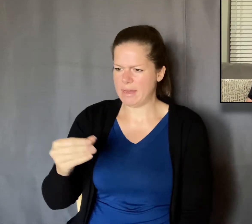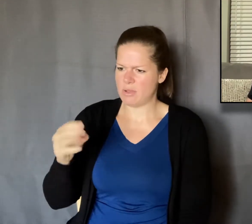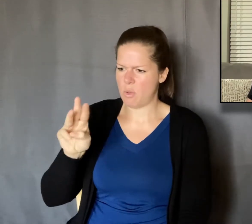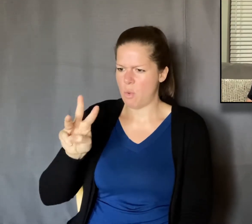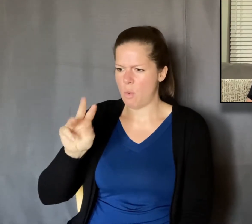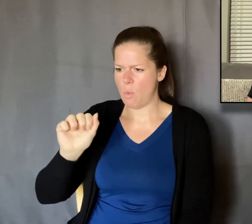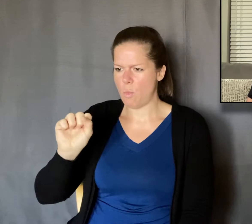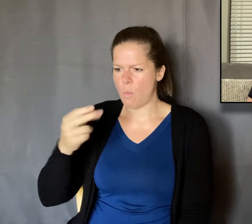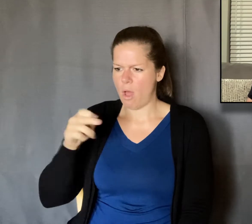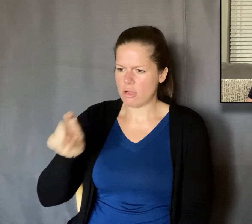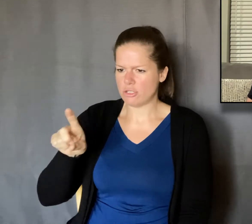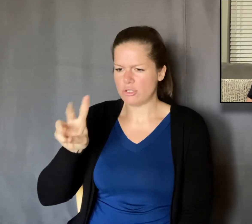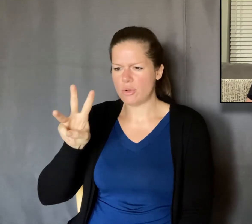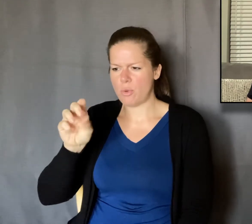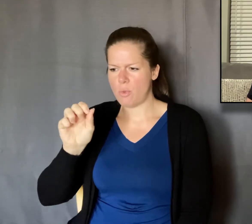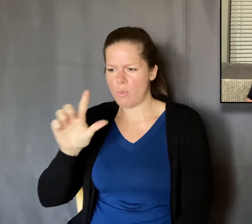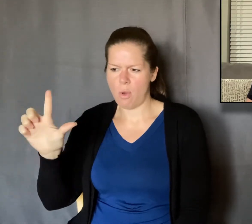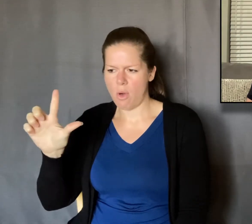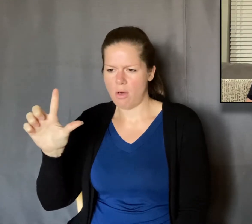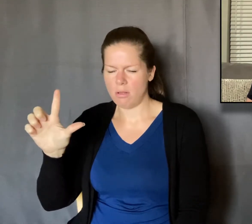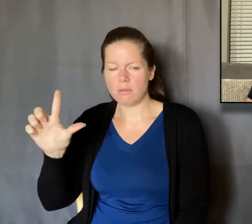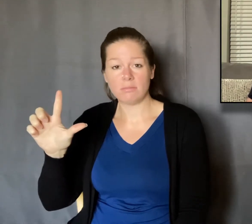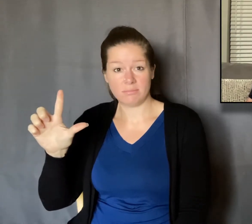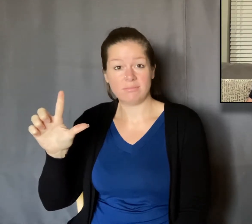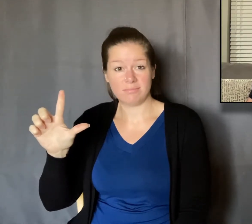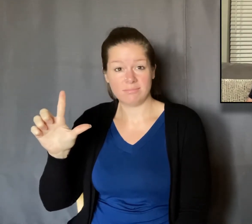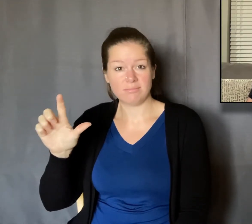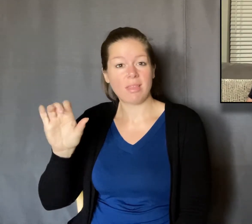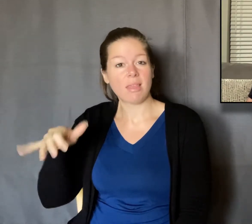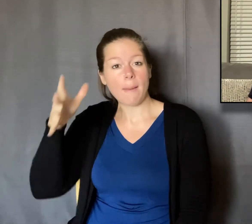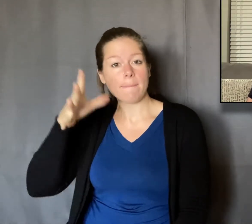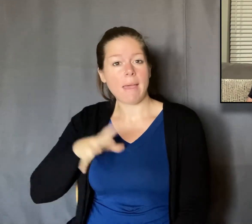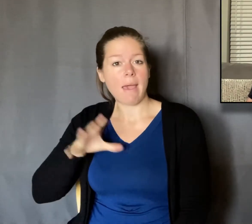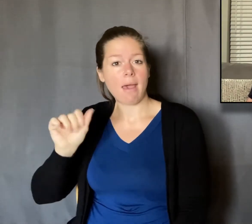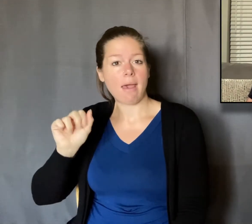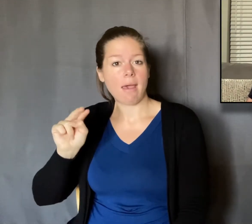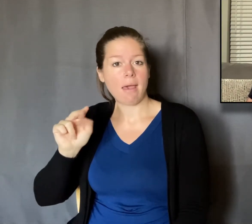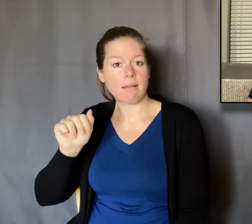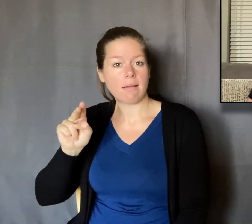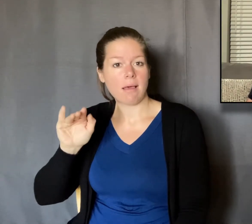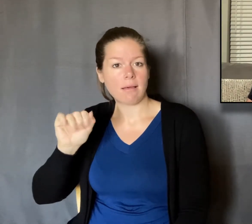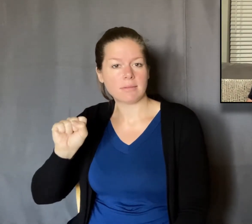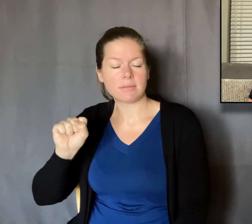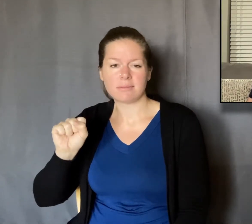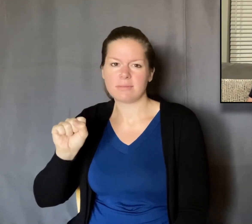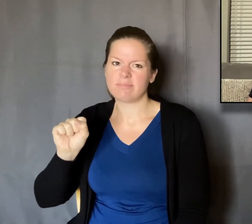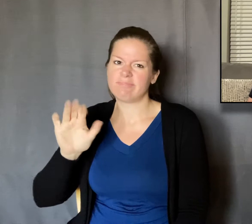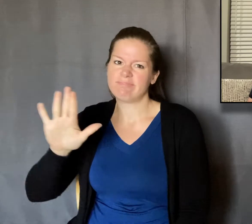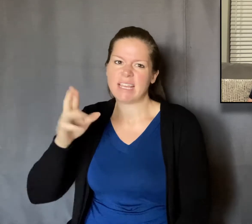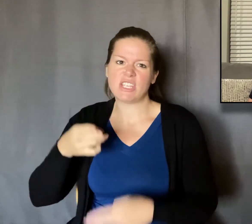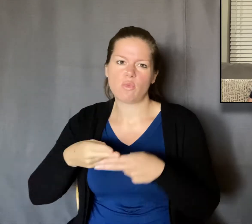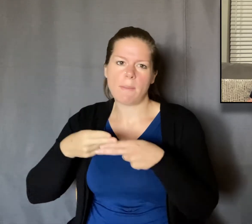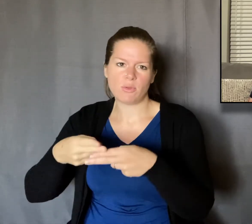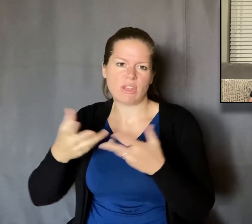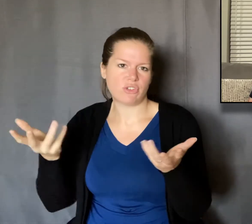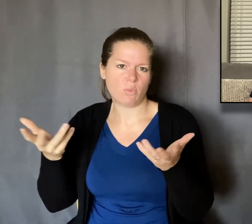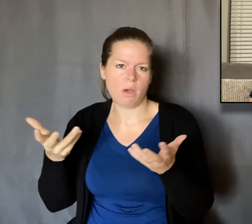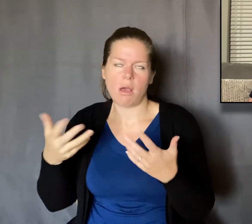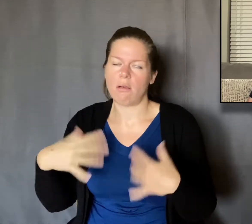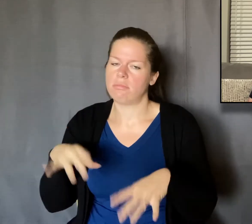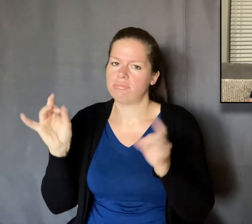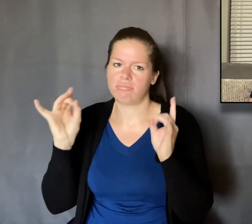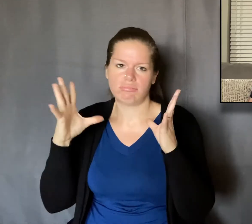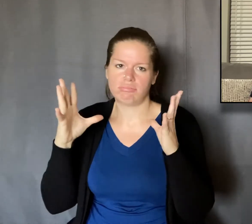to be the nastiest or one of the nastiest high priests there ever was. Josephus wrote of him that he was pro-Rome,